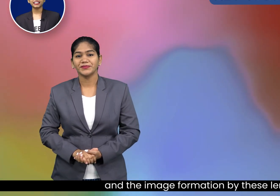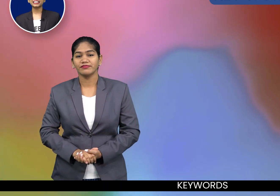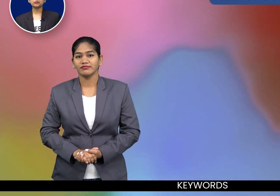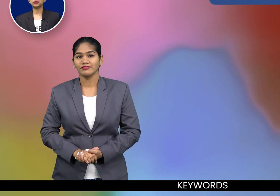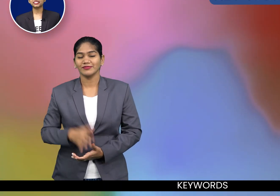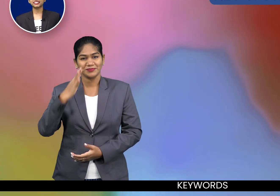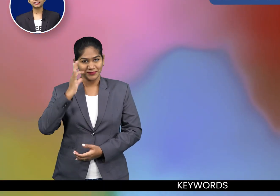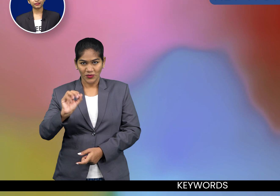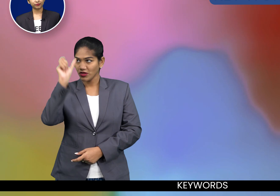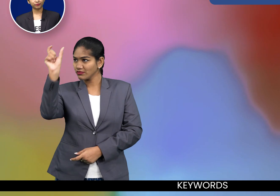Keywords: